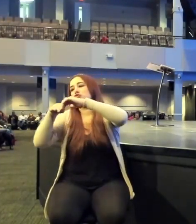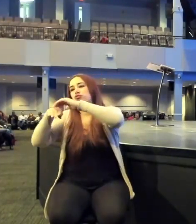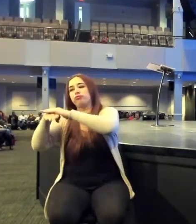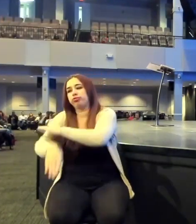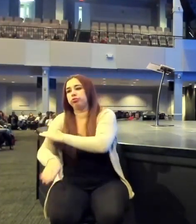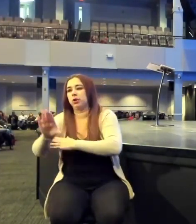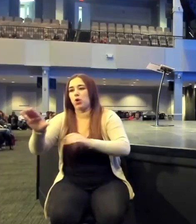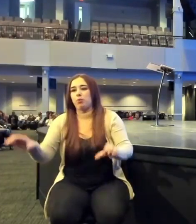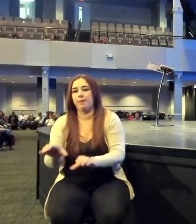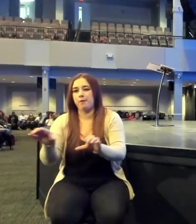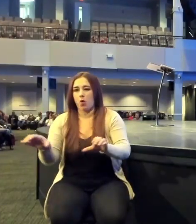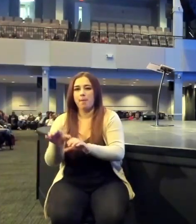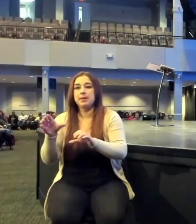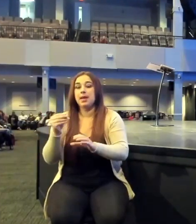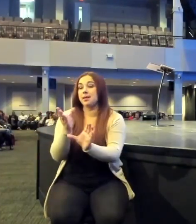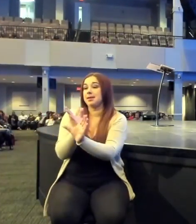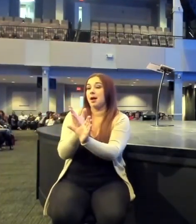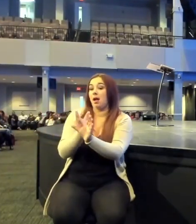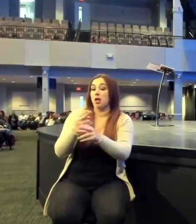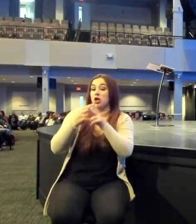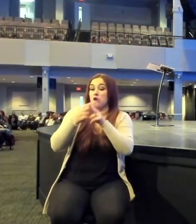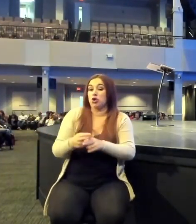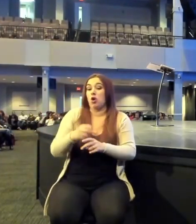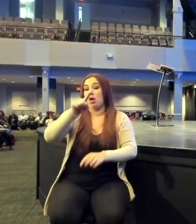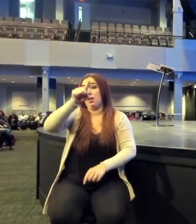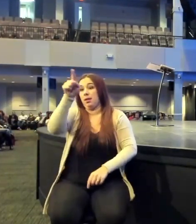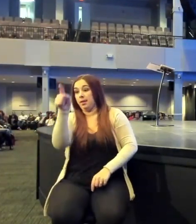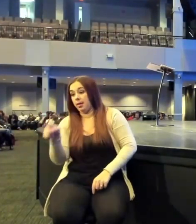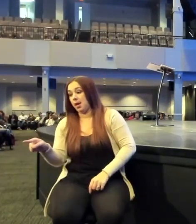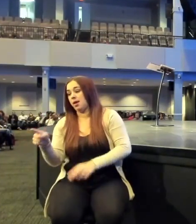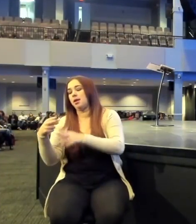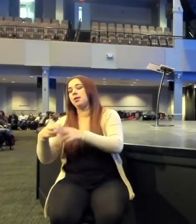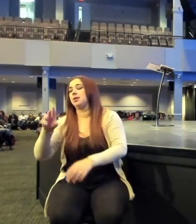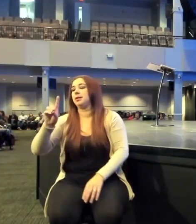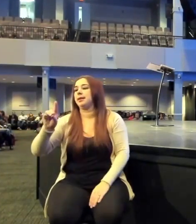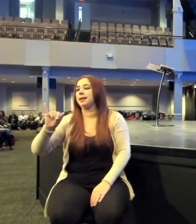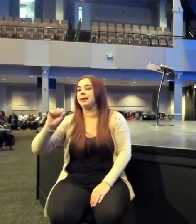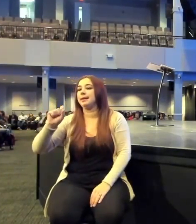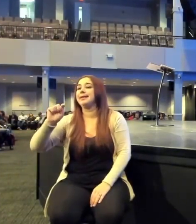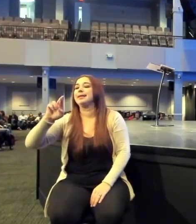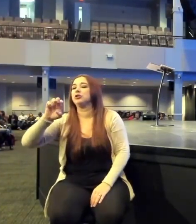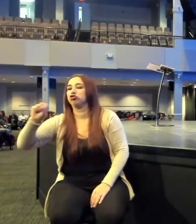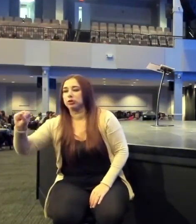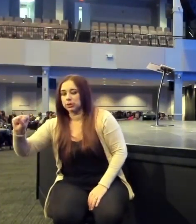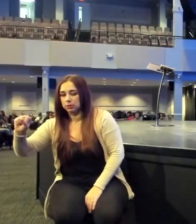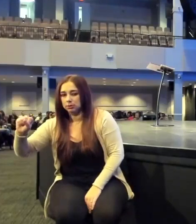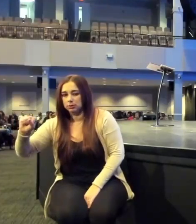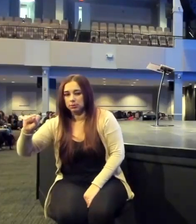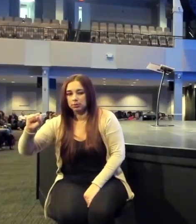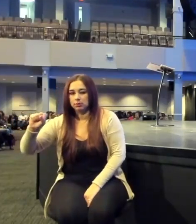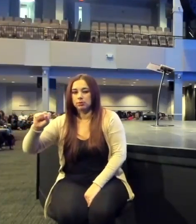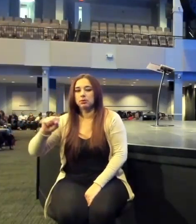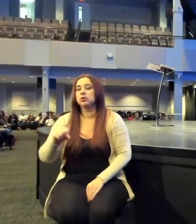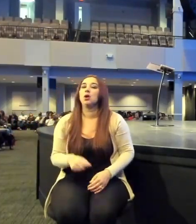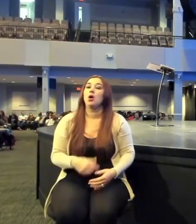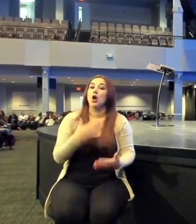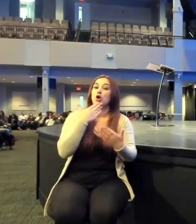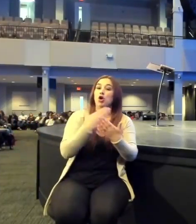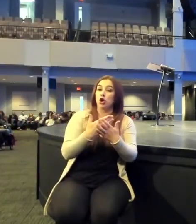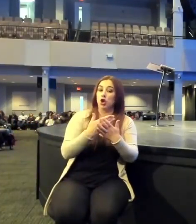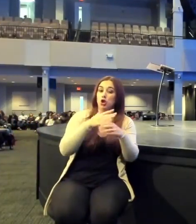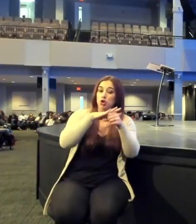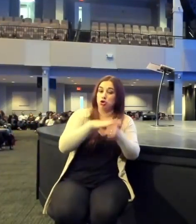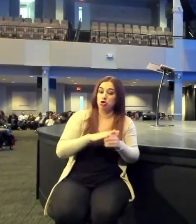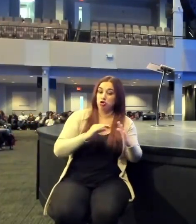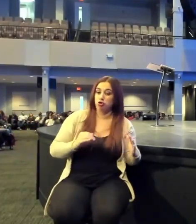your performance. And psychologists refer to this kind of stress as distress. So there's good